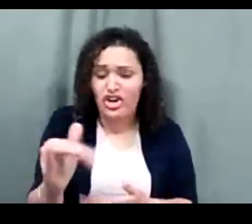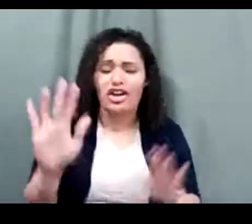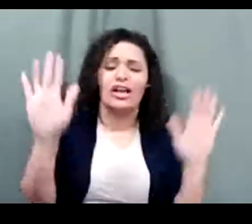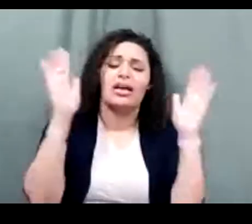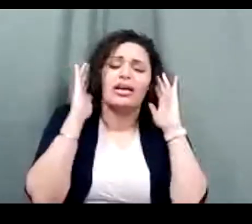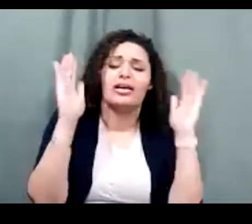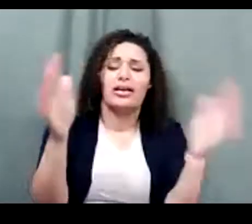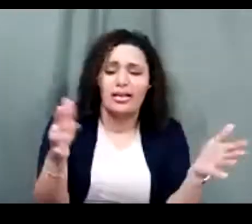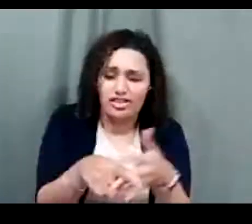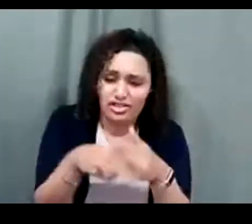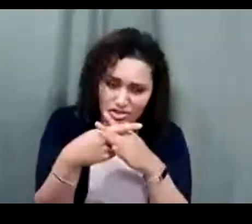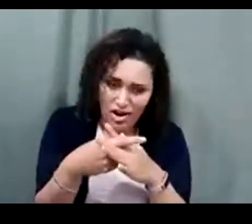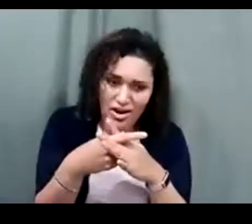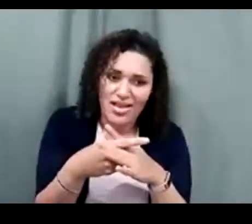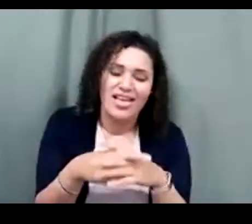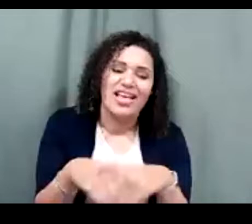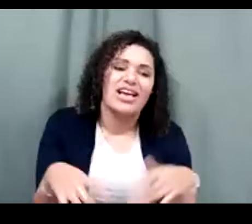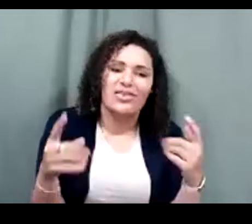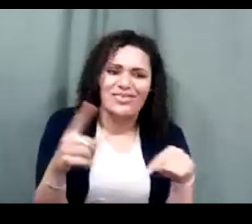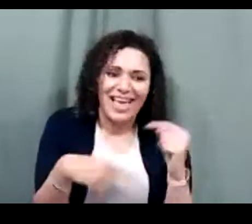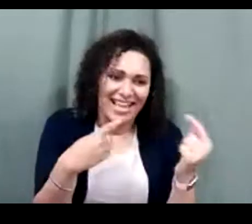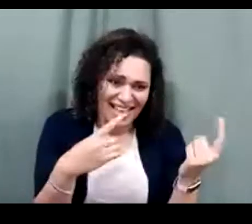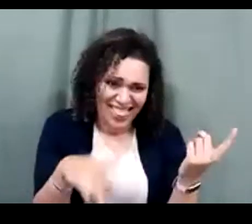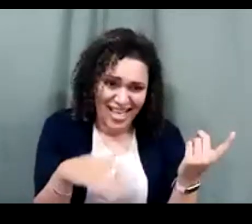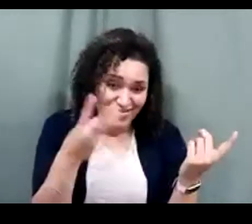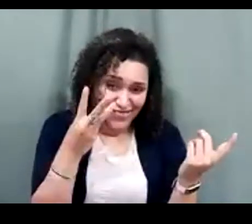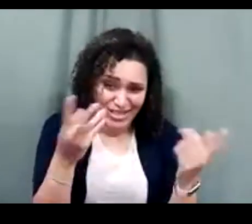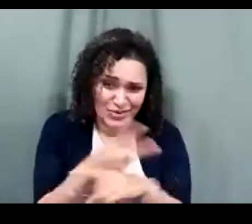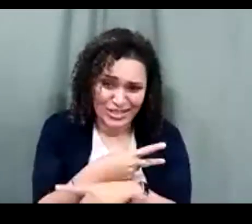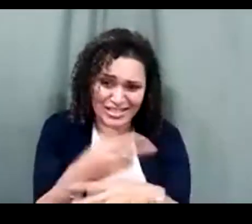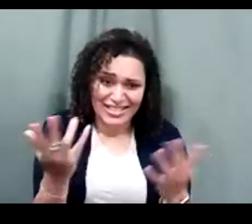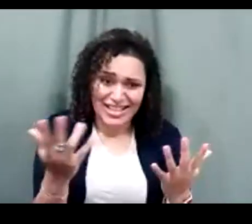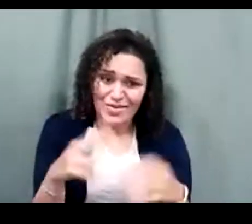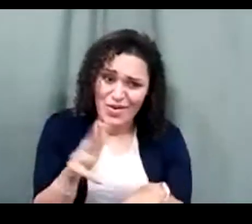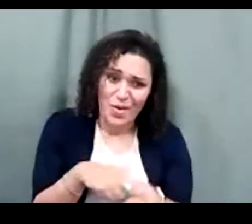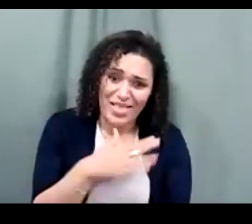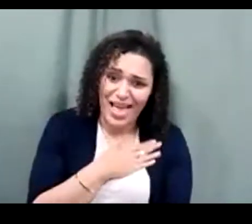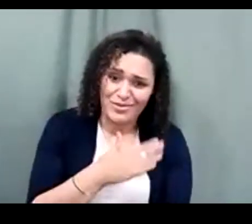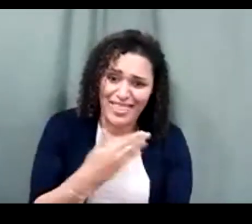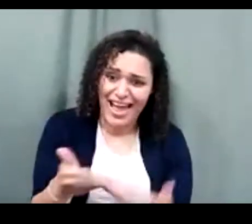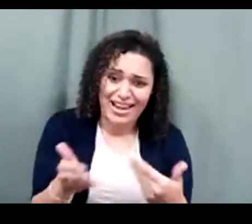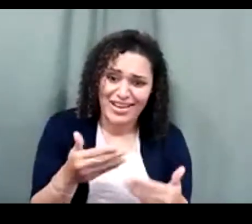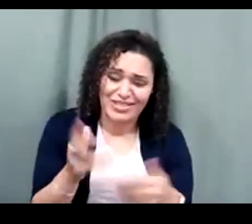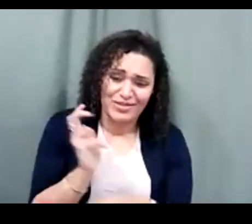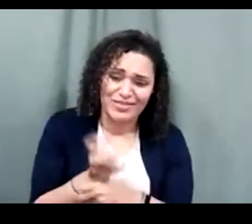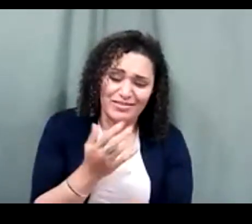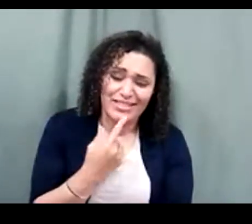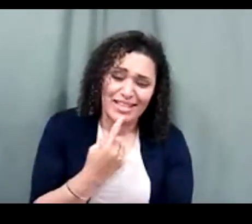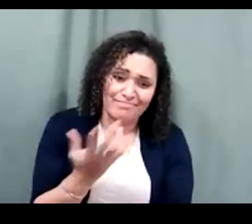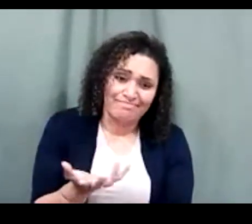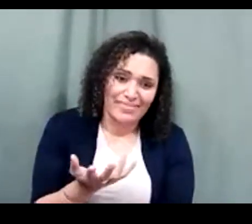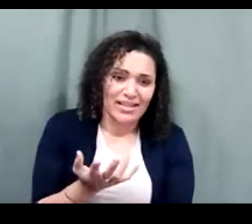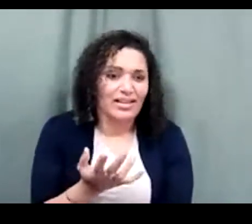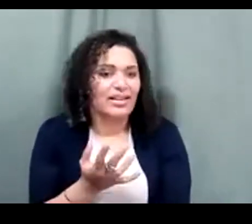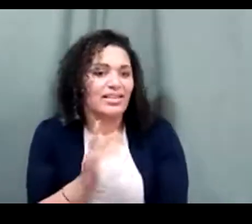them. And we can't say that those wines are worse. So I don't know, Yeah, we're usually happy with it anyway. So it's kind of hard to say, but this is